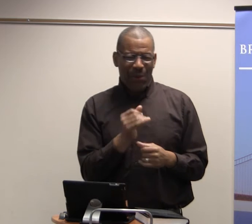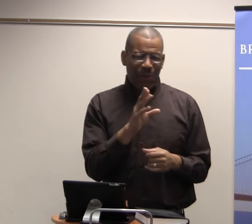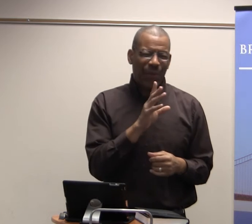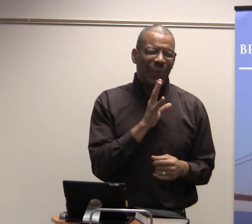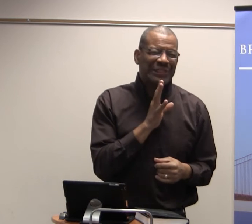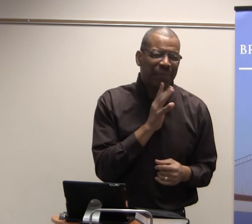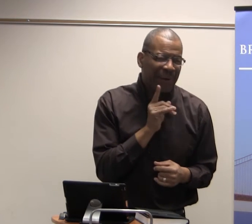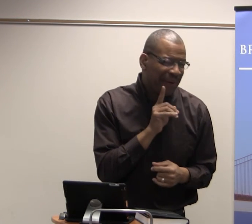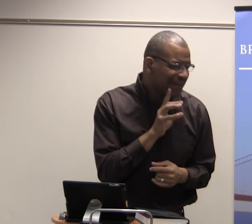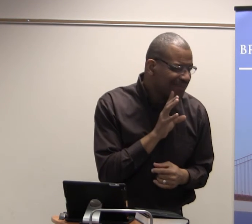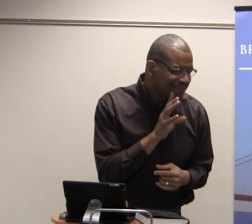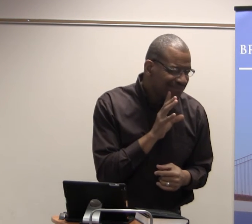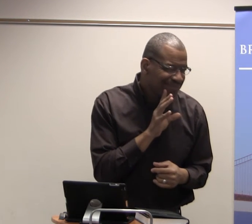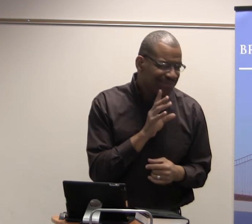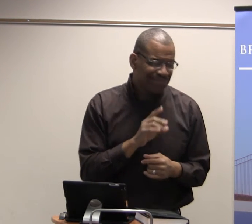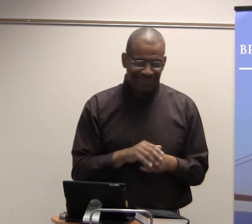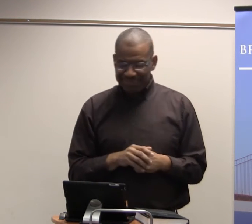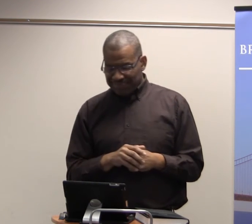Or whisper?